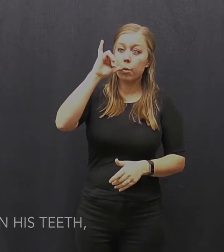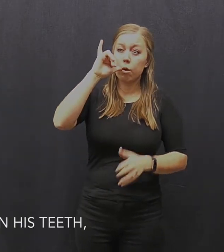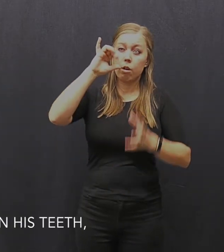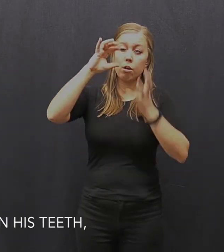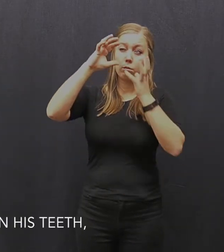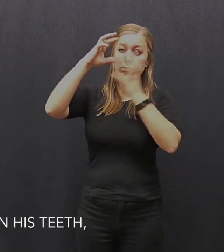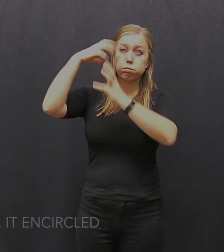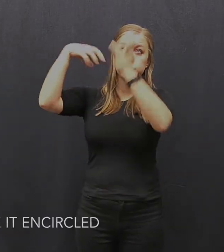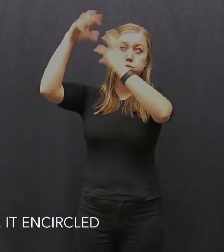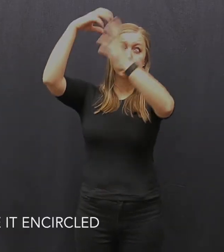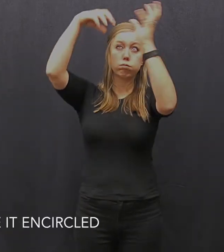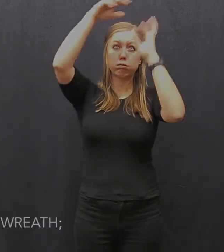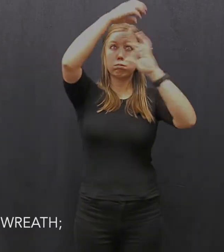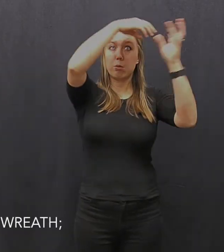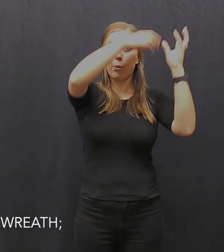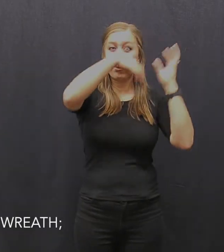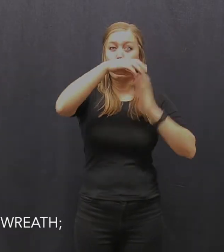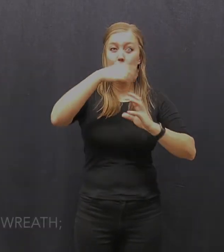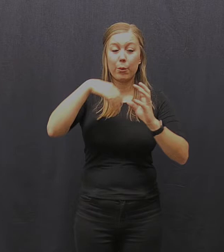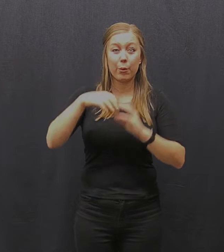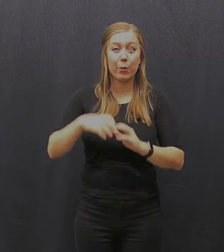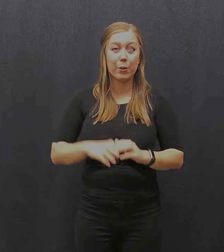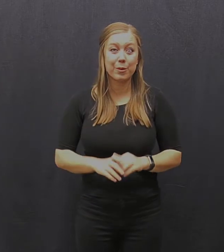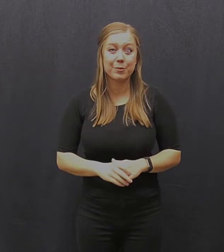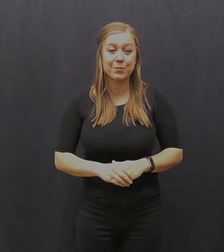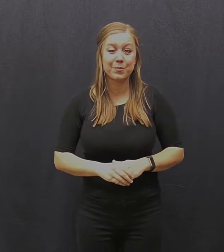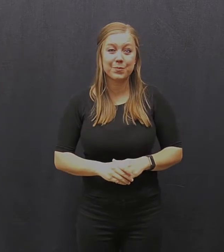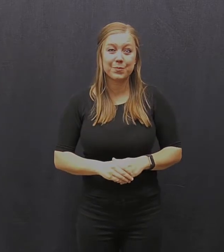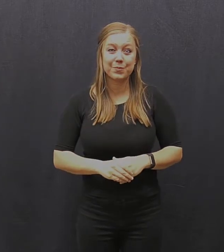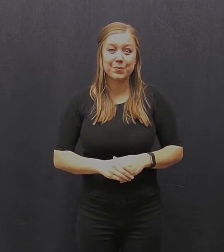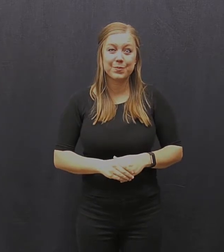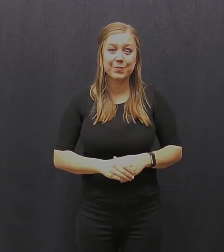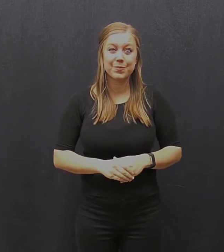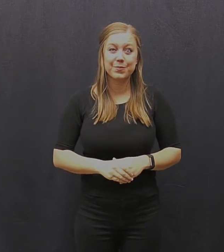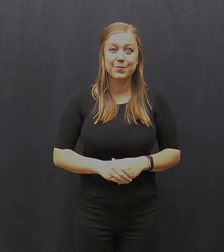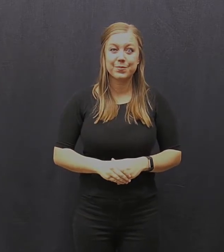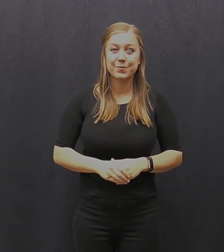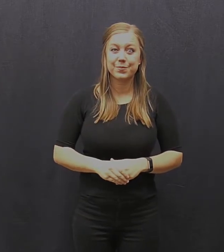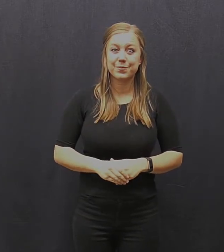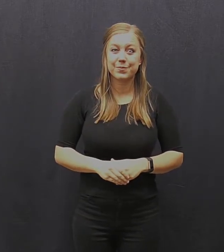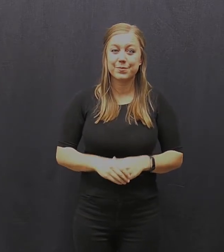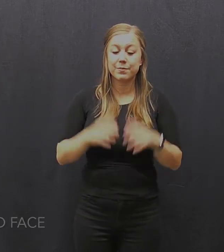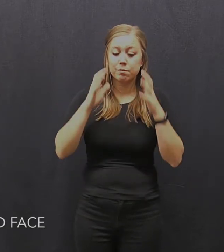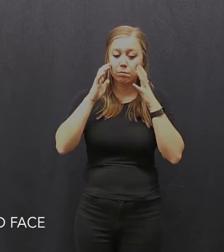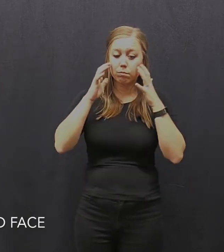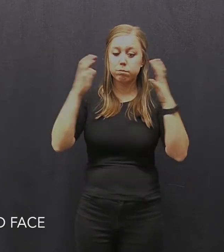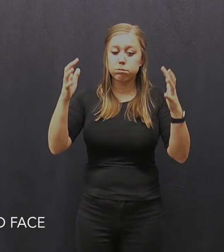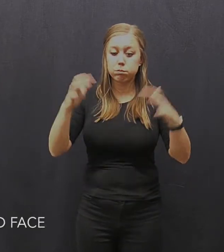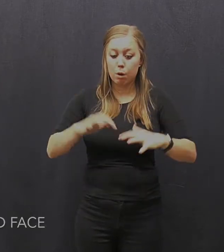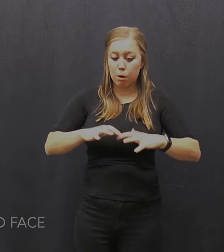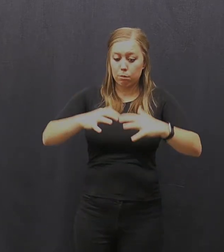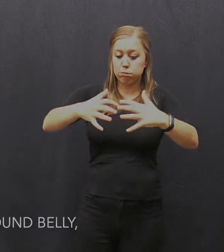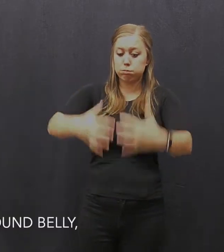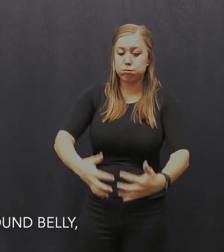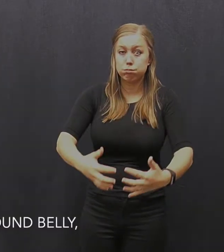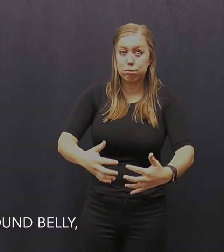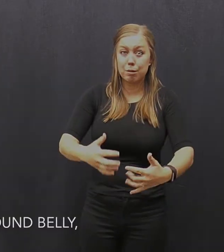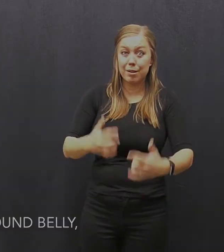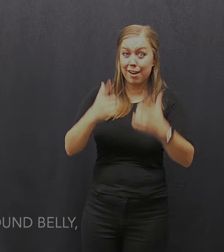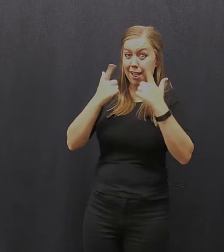teeth, and the smoke it encircled his head like a wreath. He had a broad face and a round little belly that shook when he